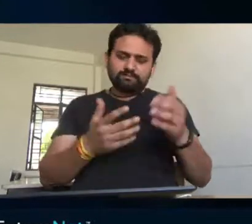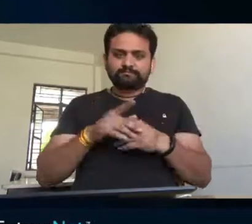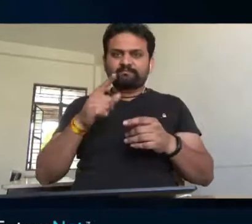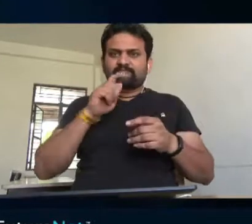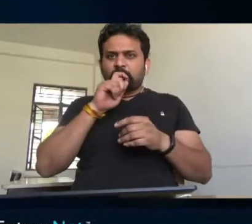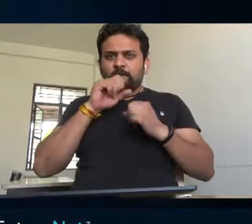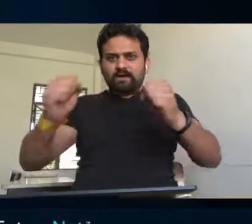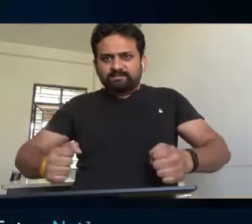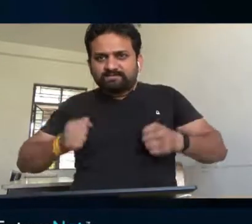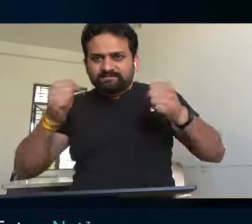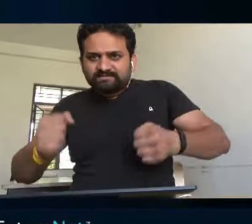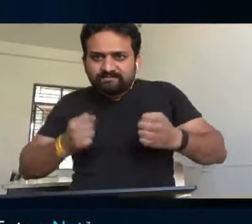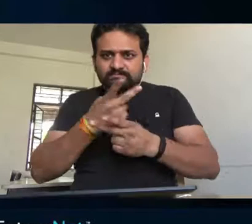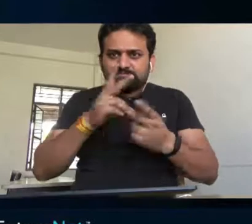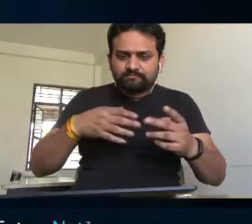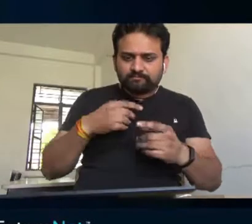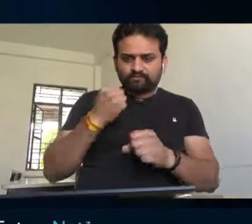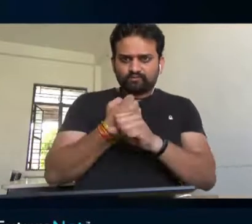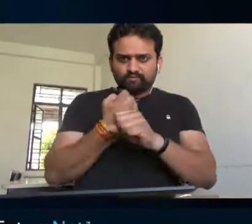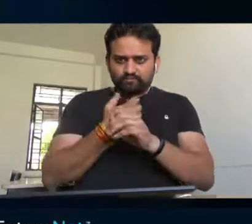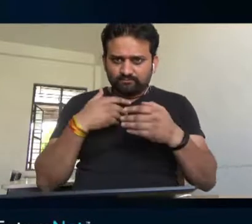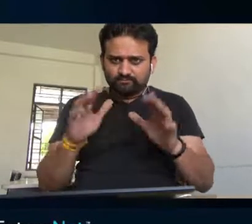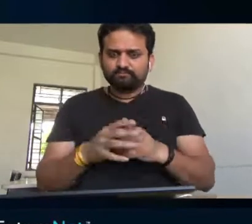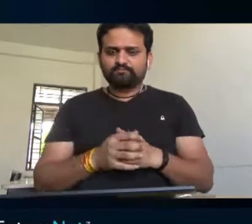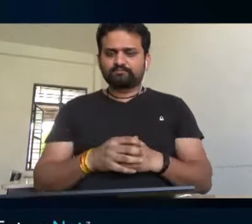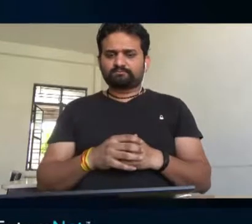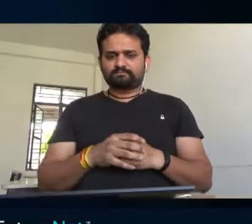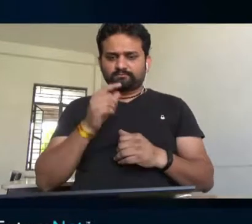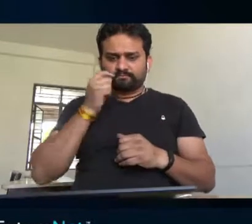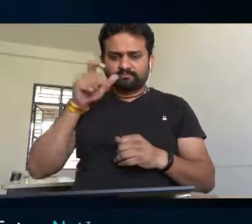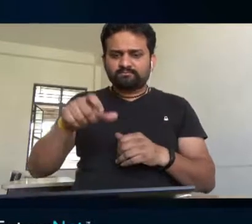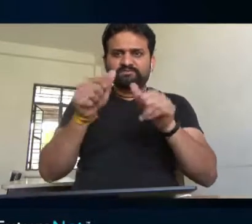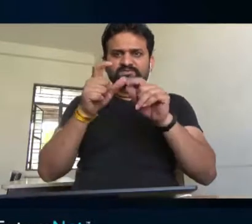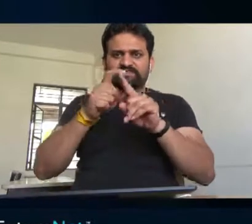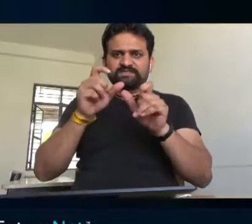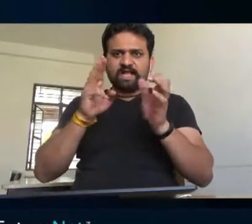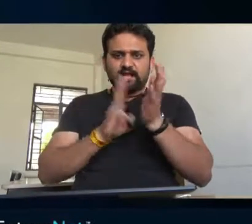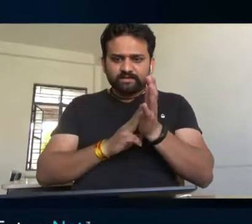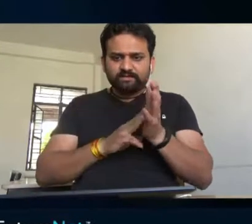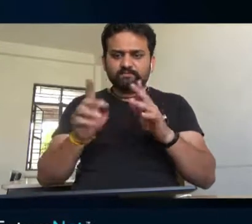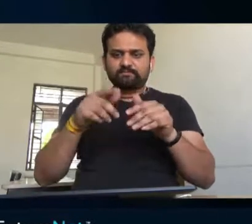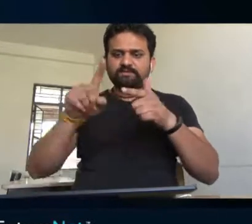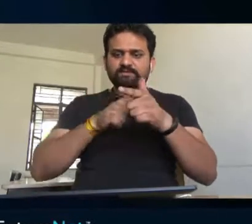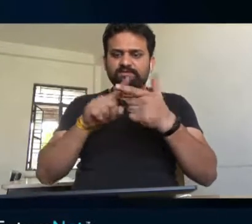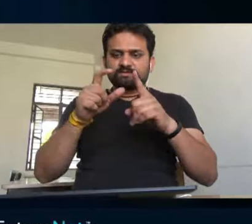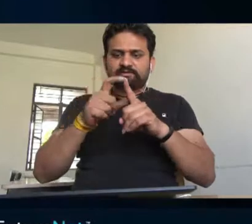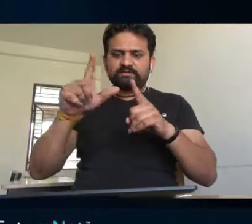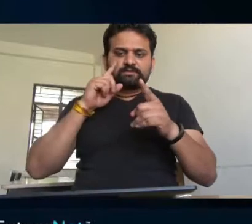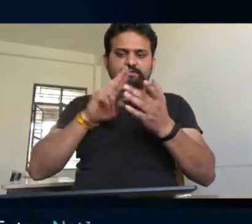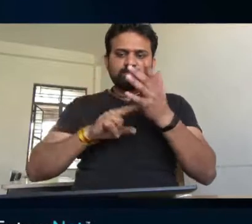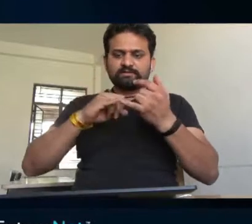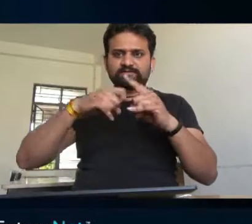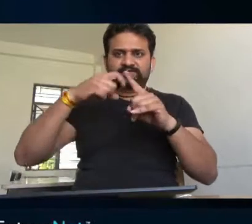in another category the fourth. Everything will be on the website, and you will see much more pictures and everything, and more information what we are really doing